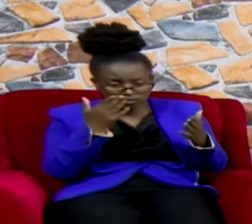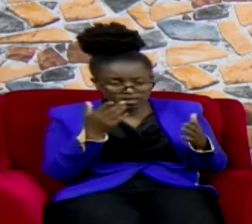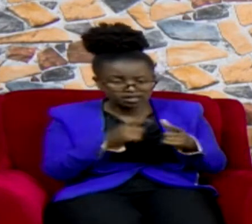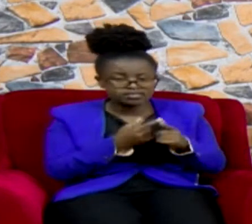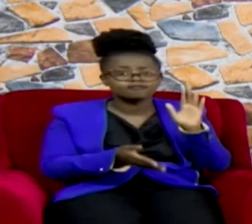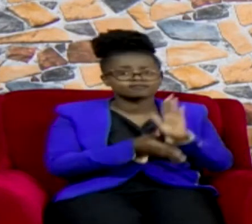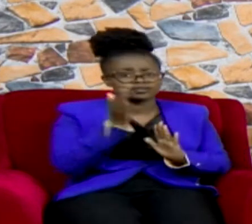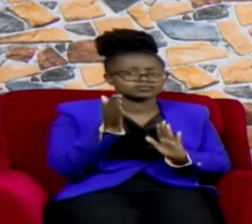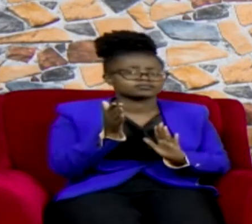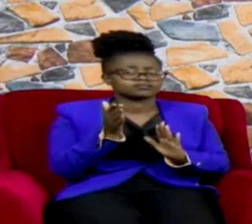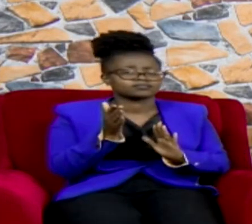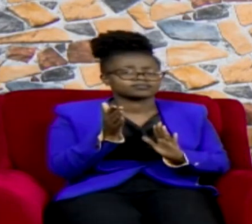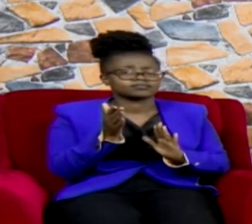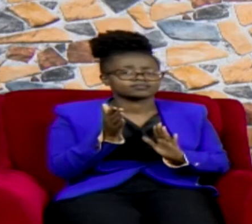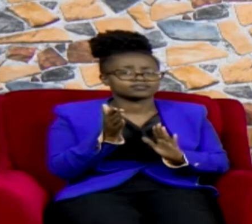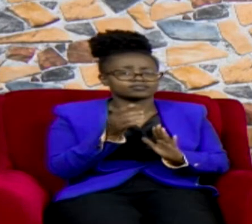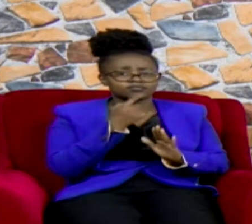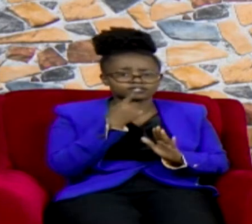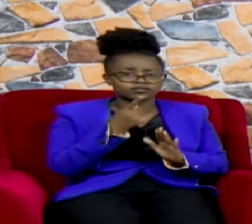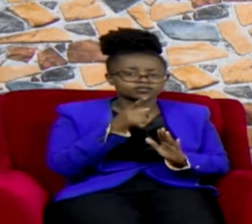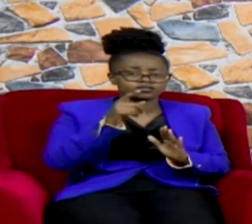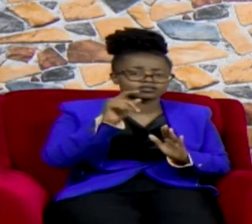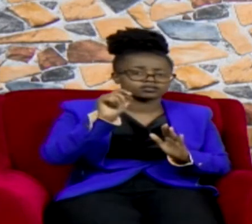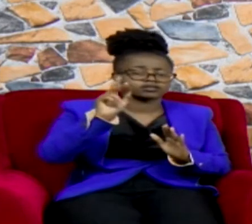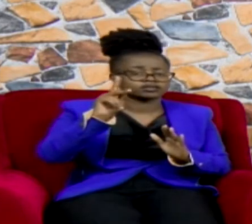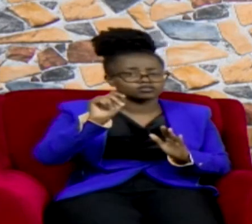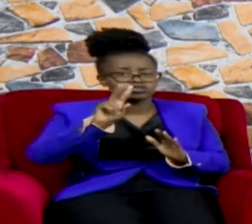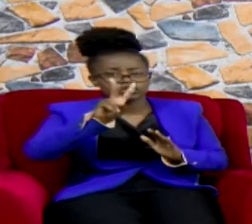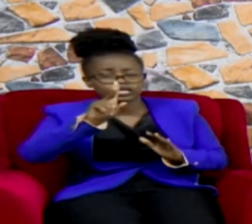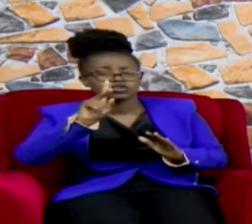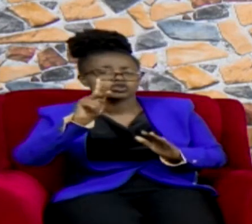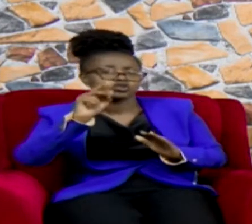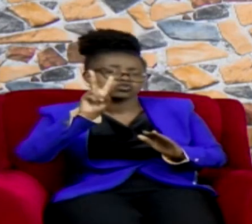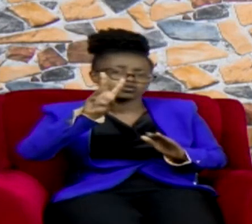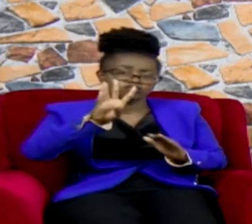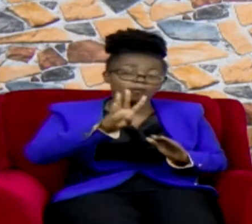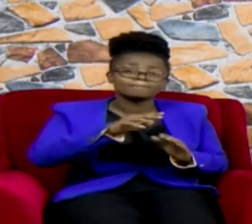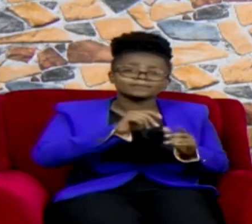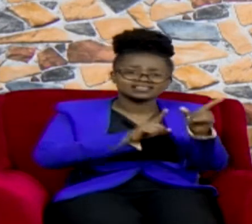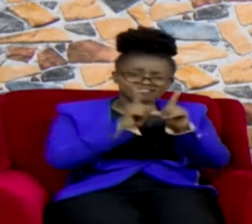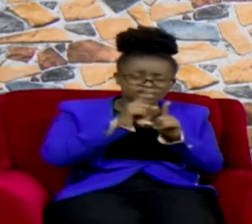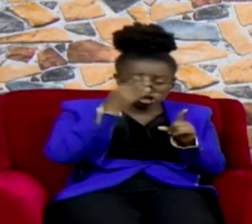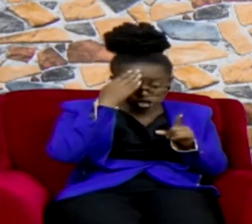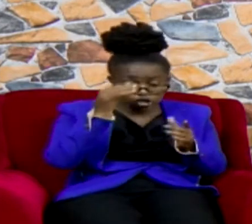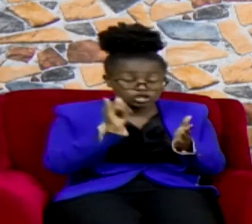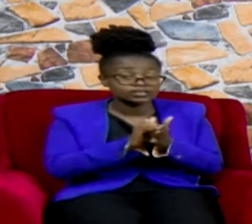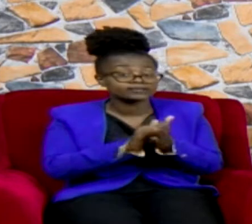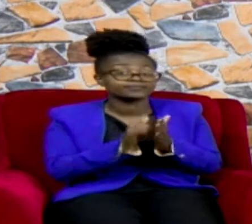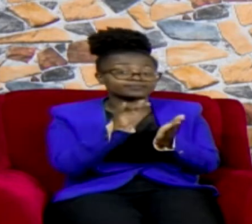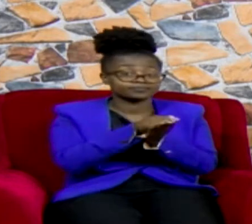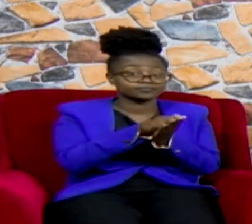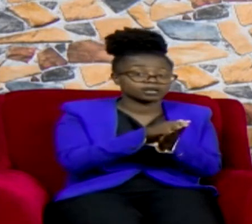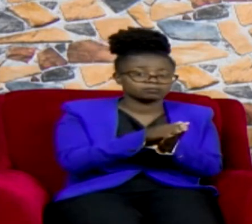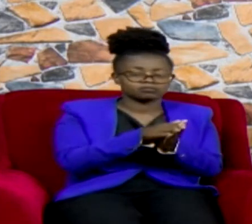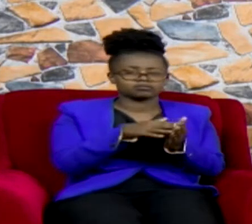he's very fast. He is very fast. He will tell you KTN, whatnot. As in Safaricom, he'll know that's a bank. So